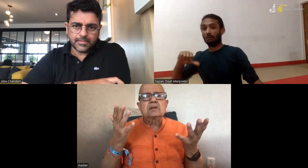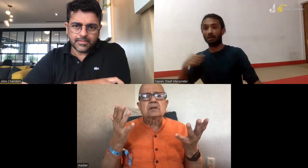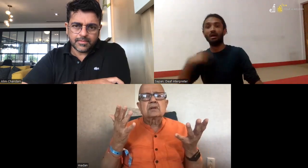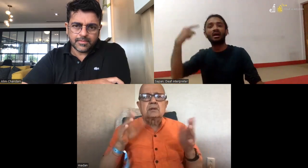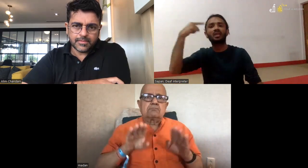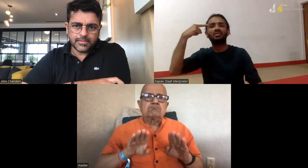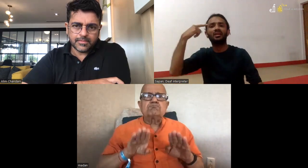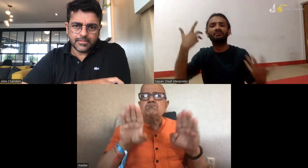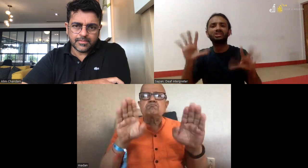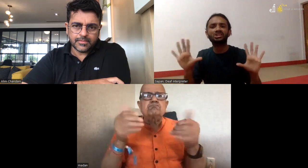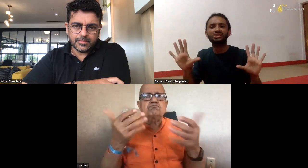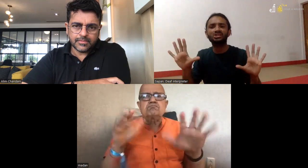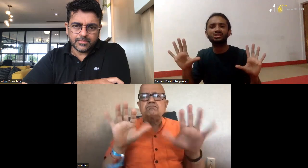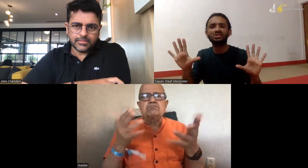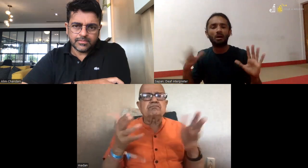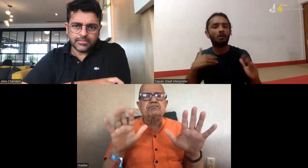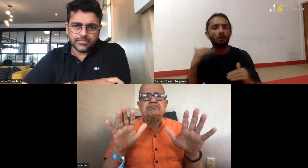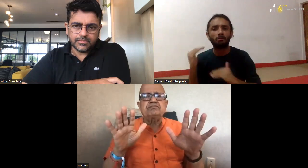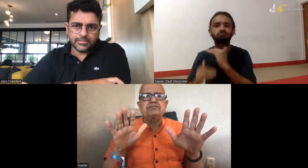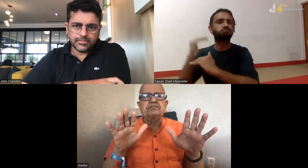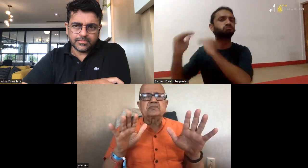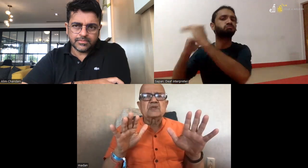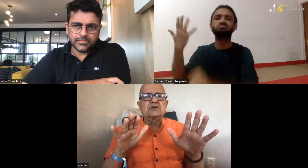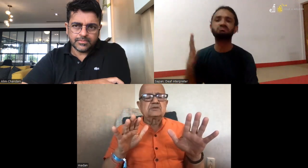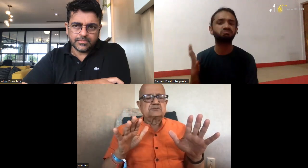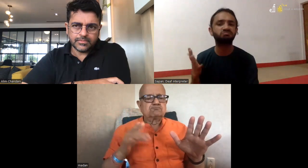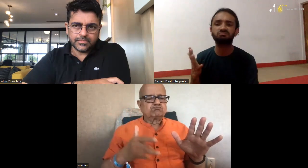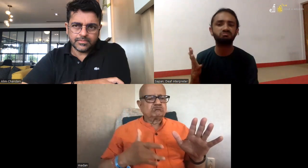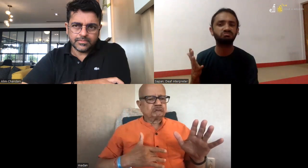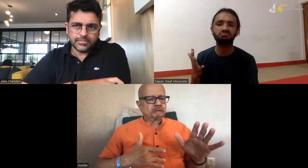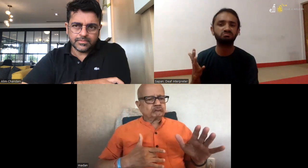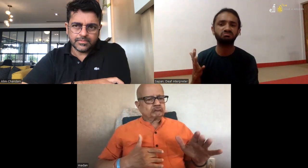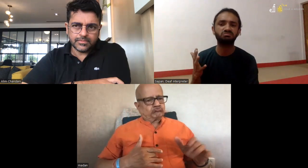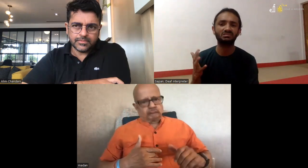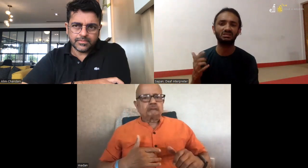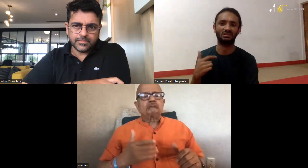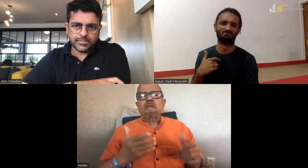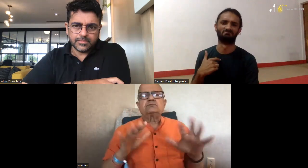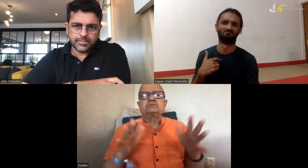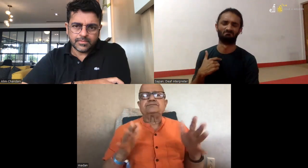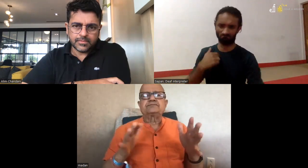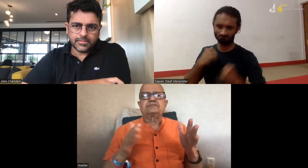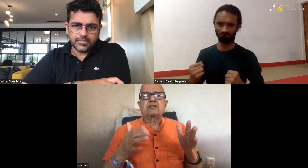and they feel confident about it. They feel that they are learning something.